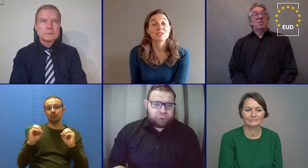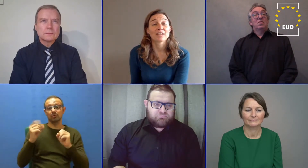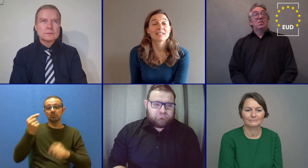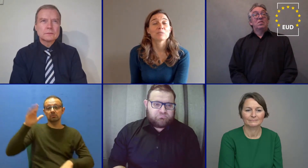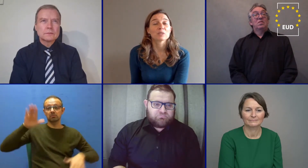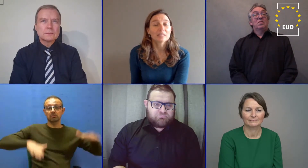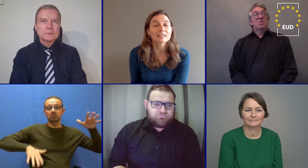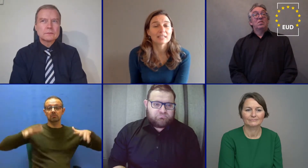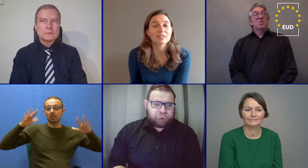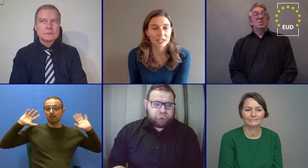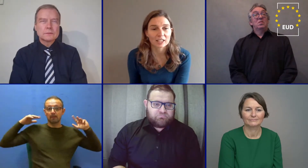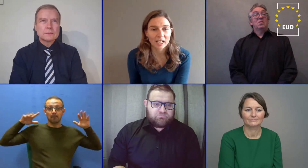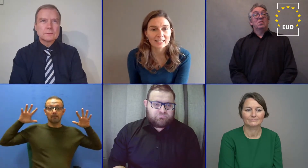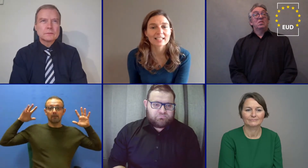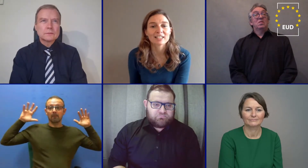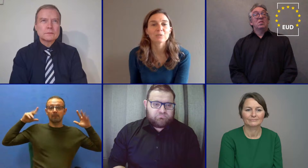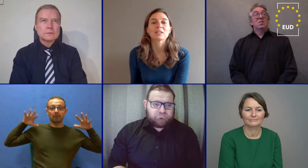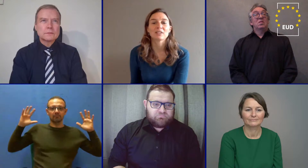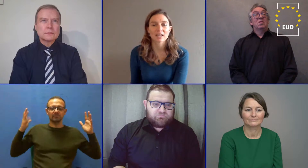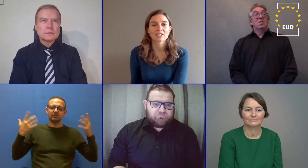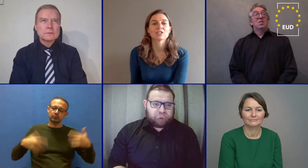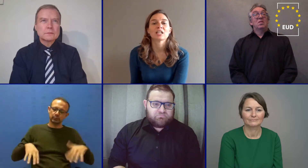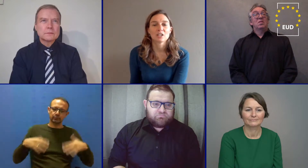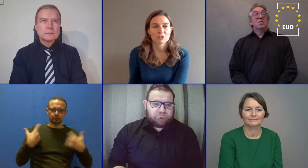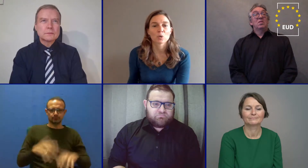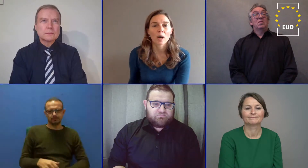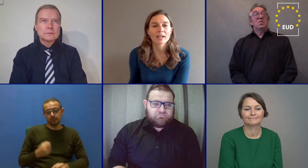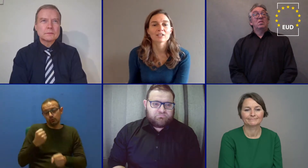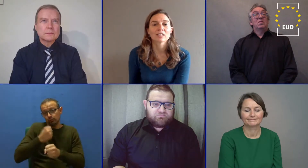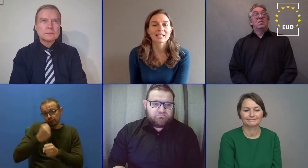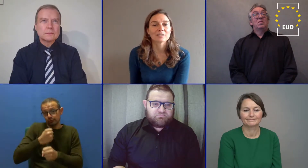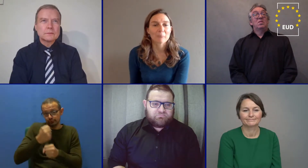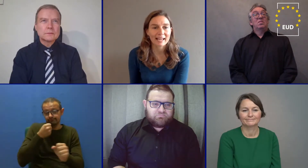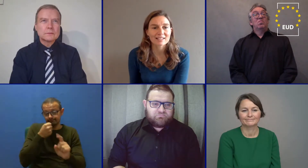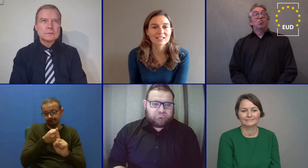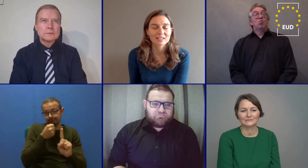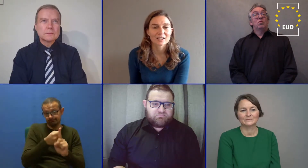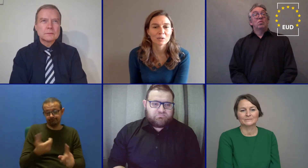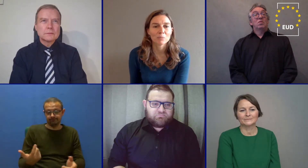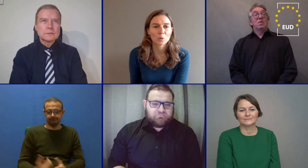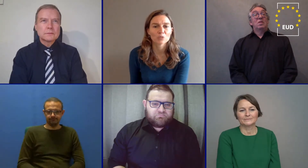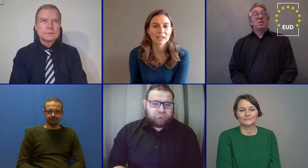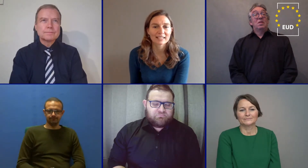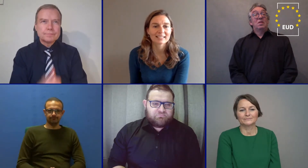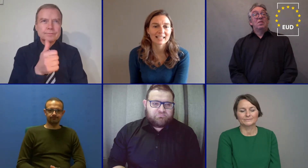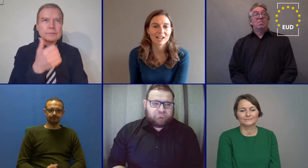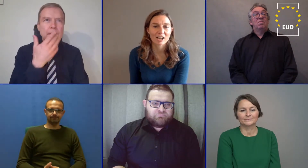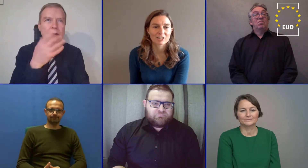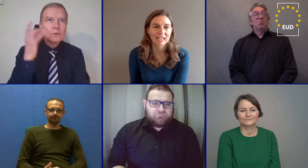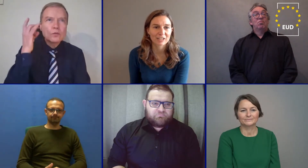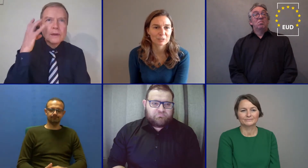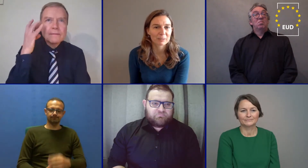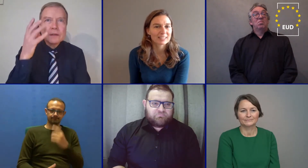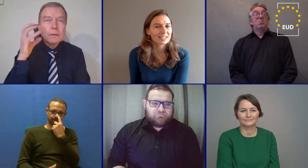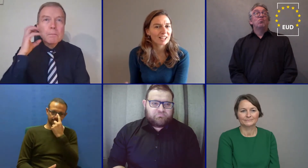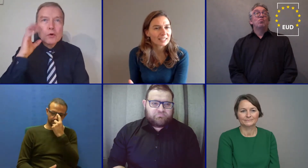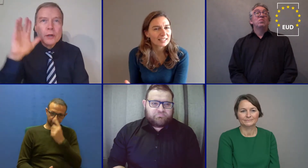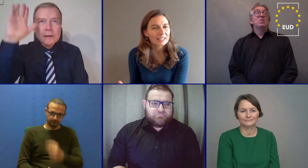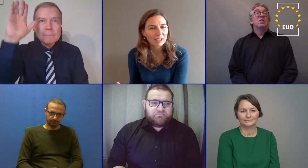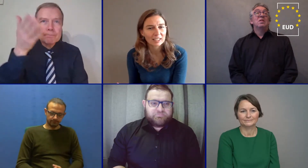that is more legally recognized, I think we can then require and demand more rights and a higher salary. But it's not legally